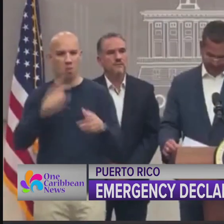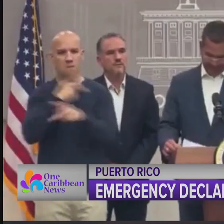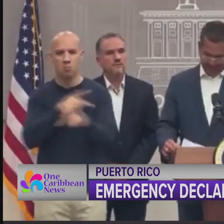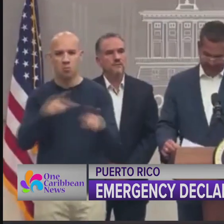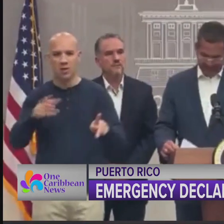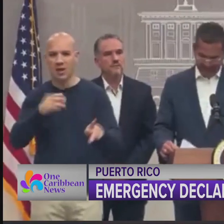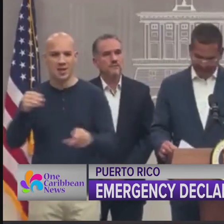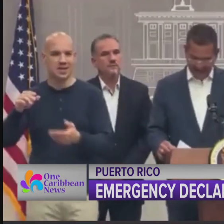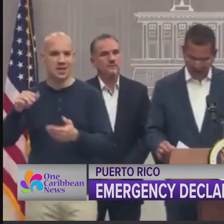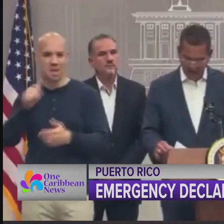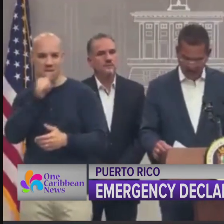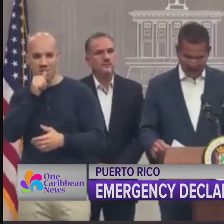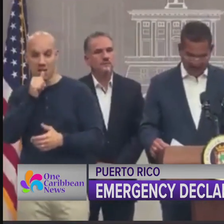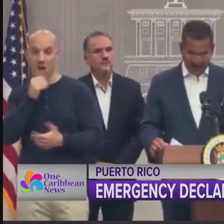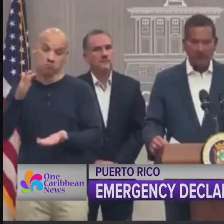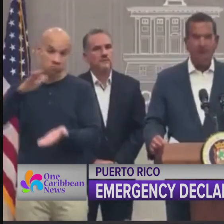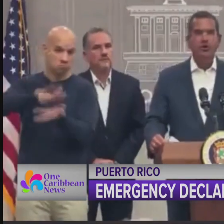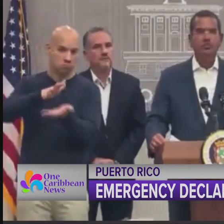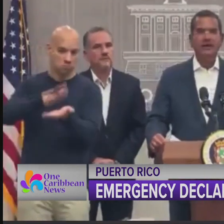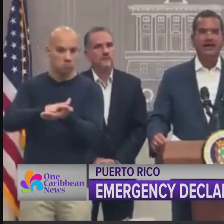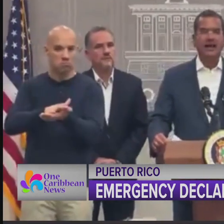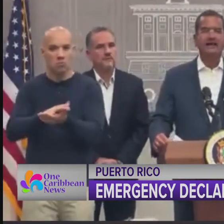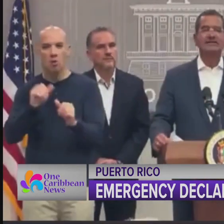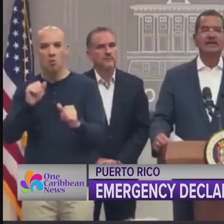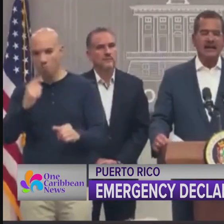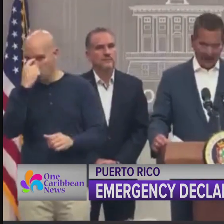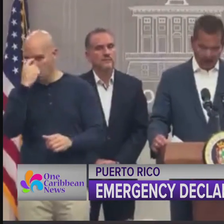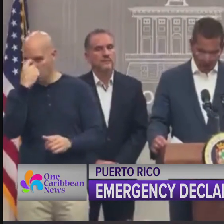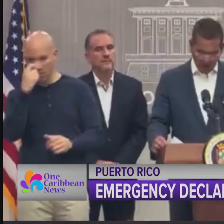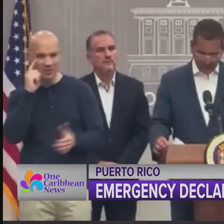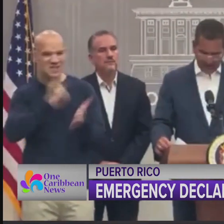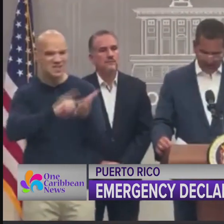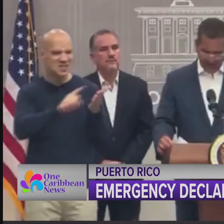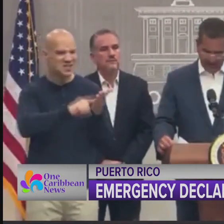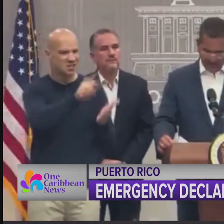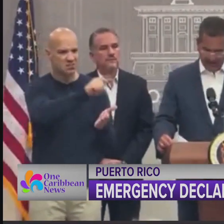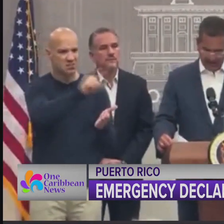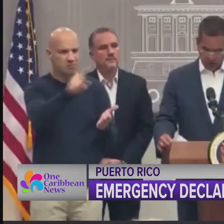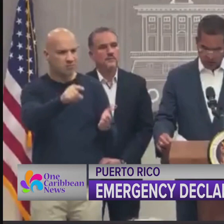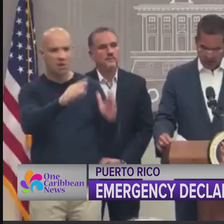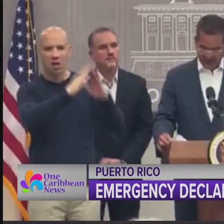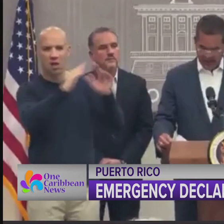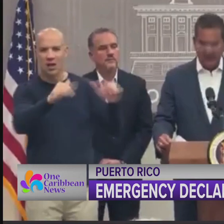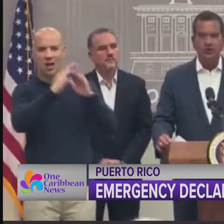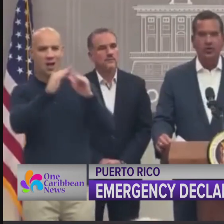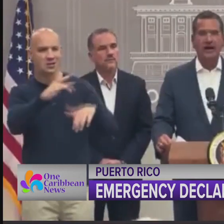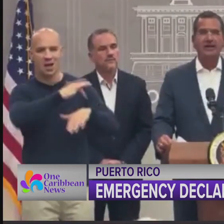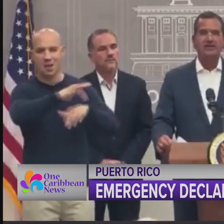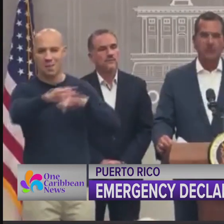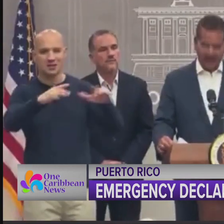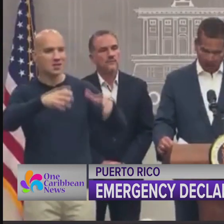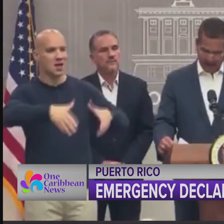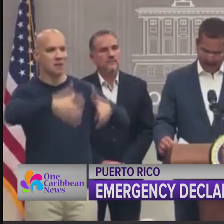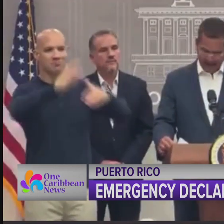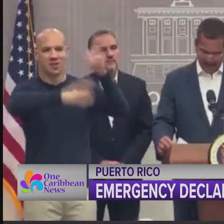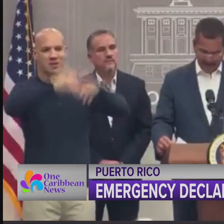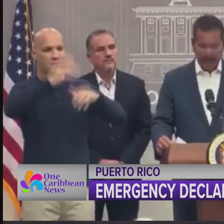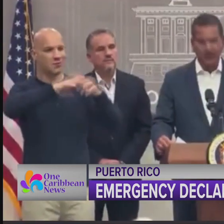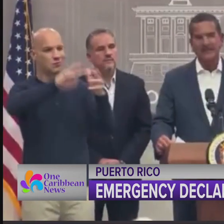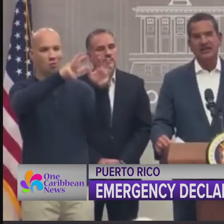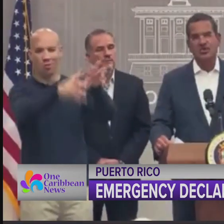processed in accordance with the provisions of the law procedure for emergency situations or events signed in the